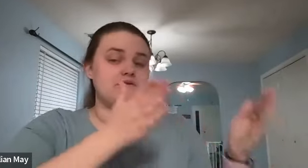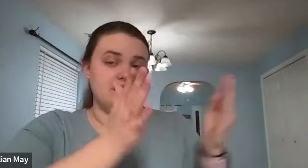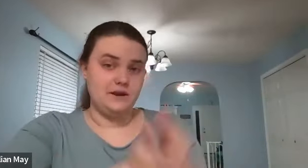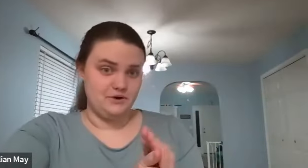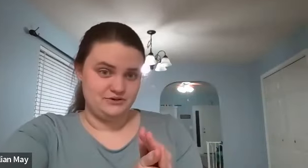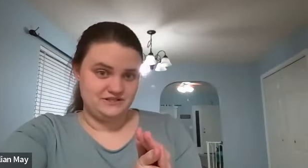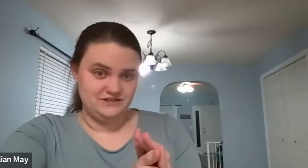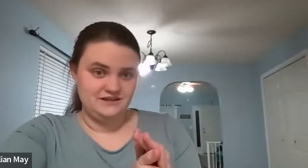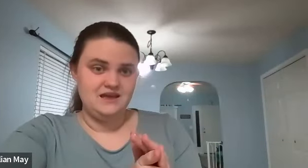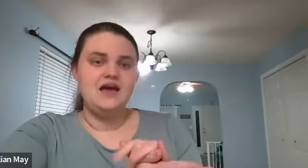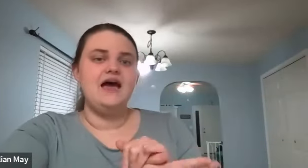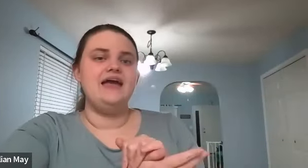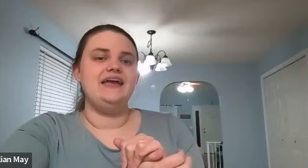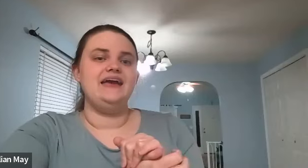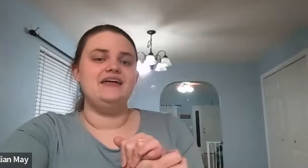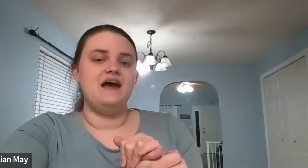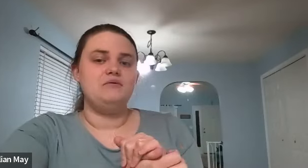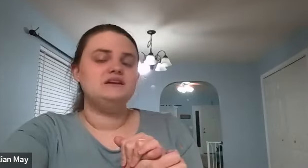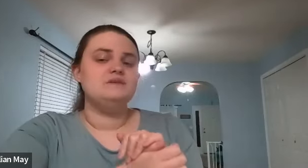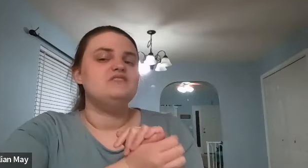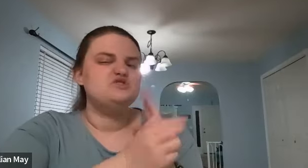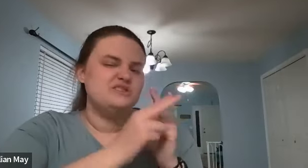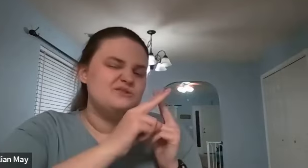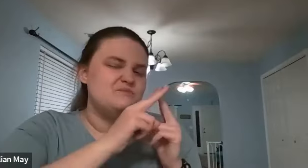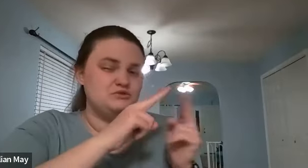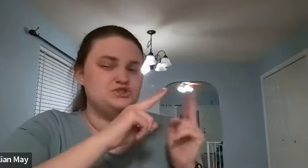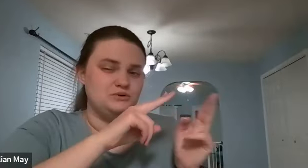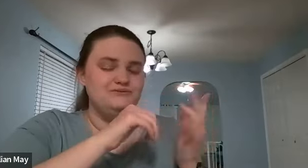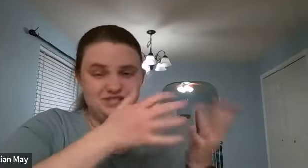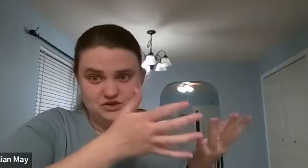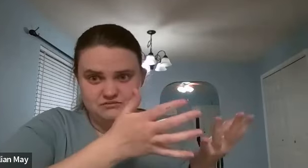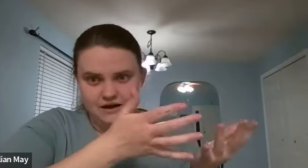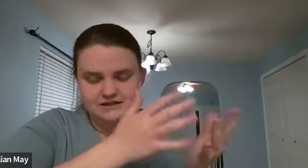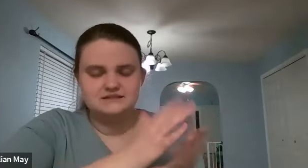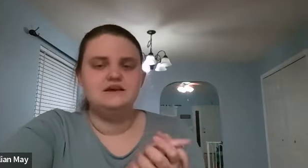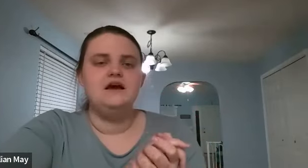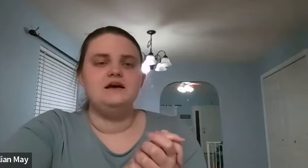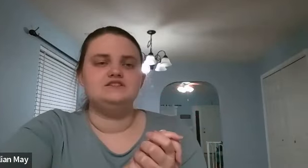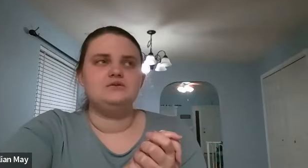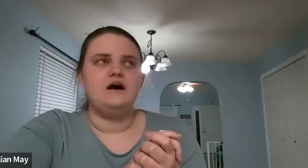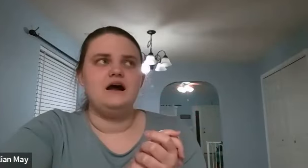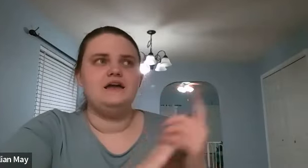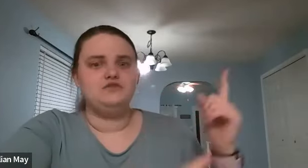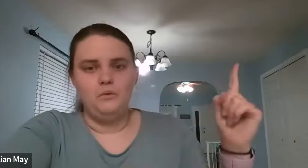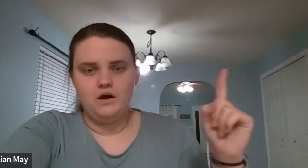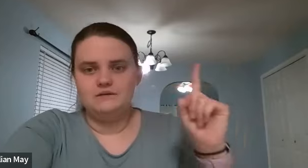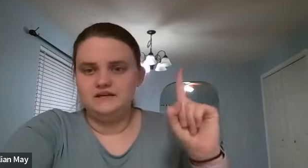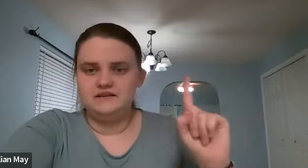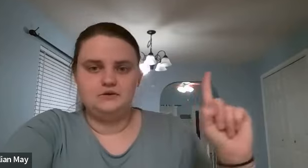of the numbers. And that one can be, those can be real short, which is nice. So like the one being like